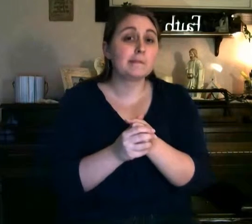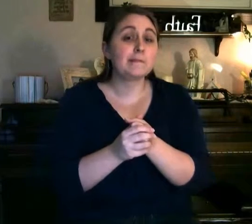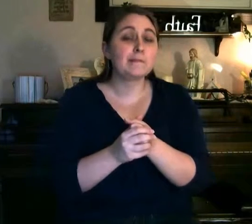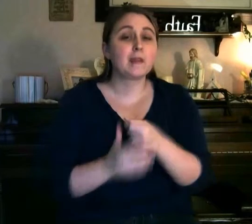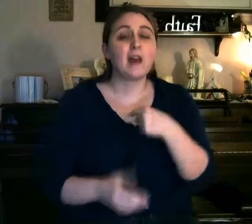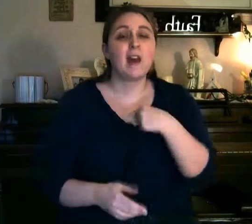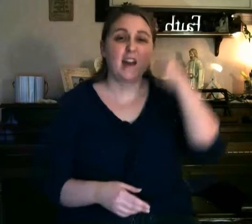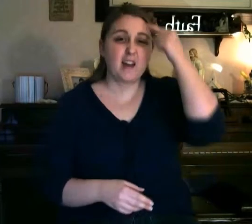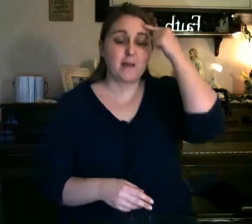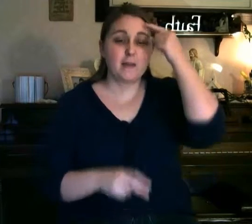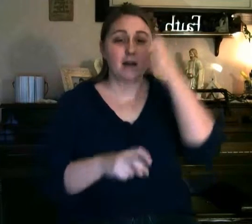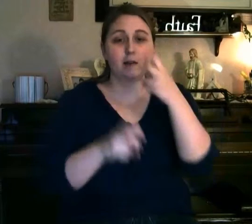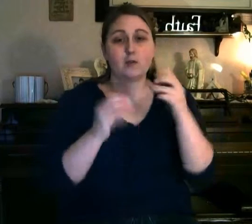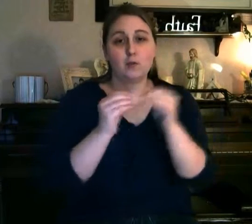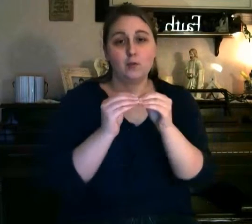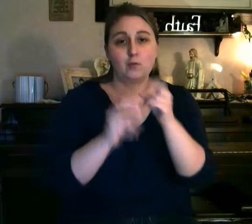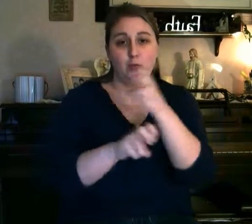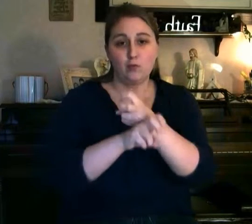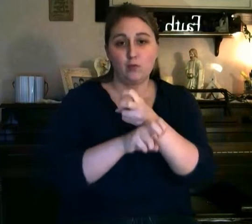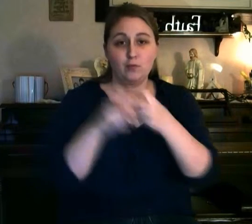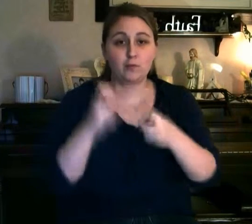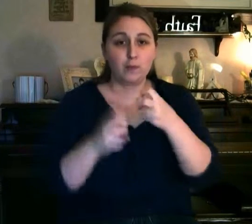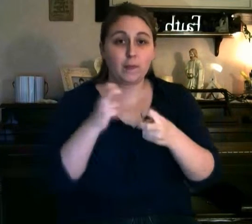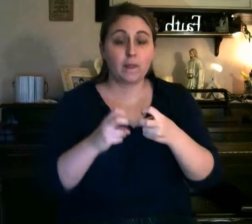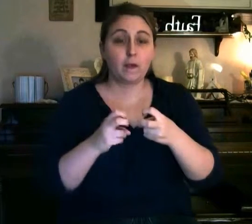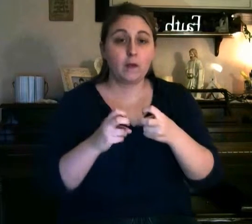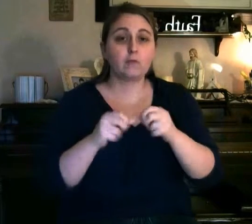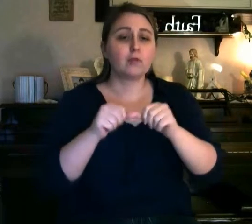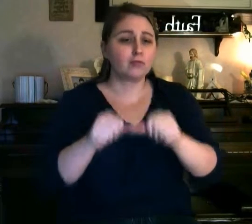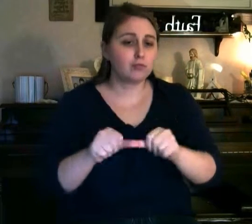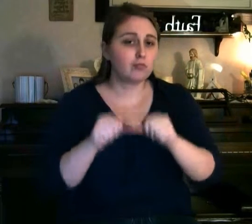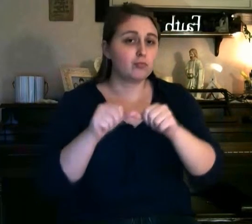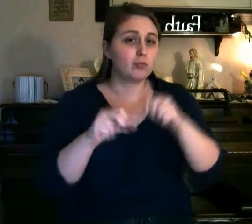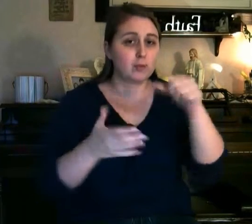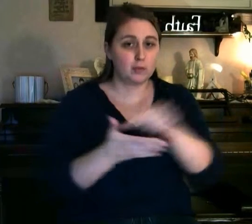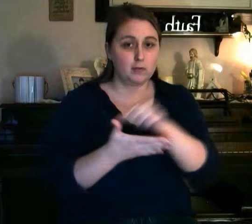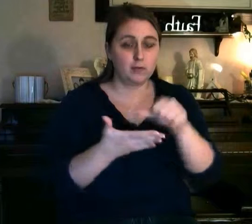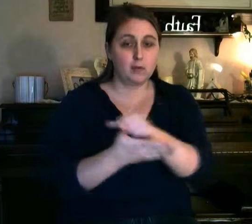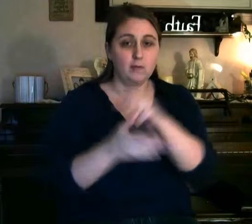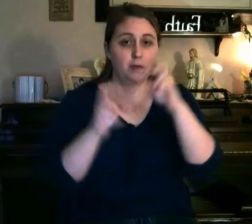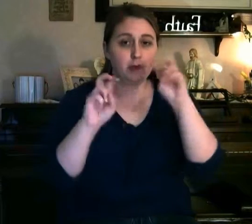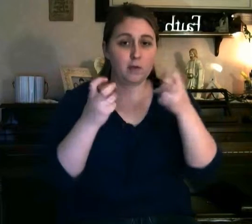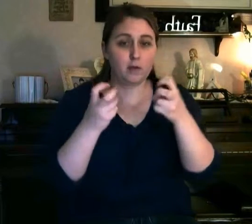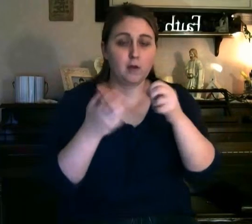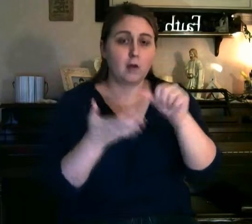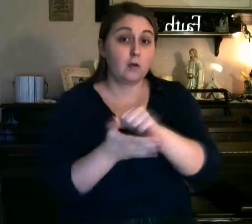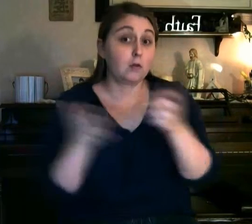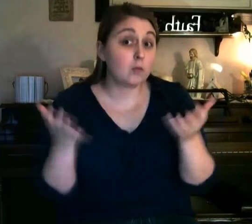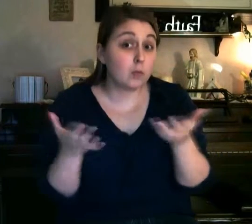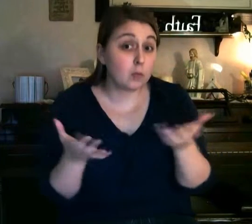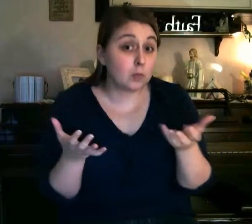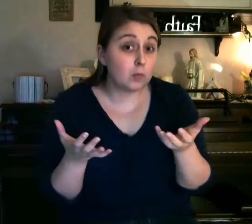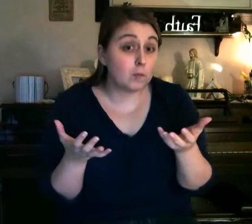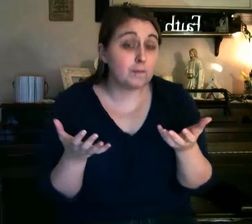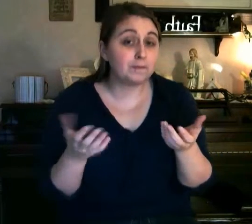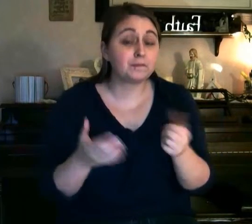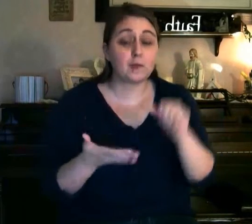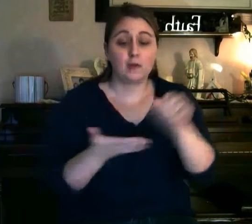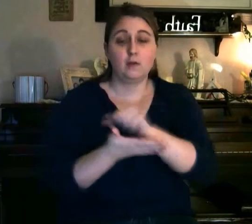more difficult problem. Well, let's stick with the avocados. And in case you don't know what an avocado is, it's actually a very delicious